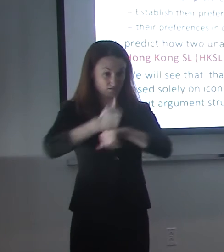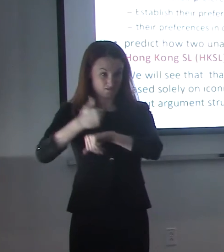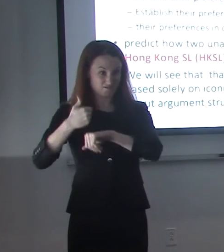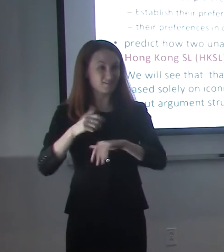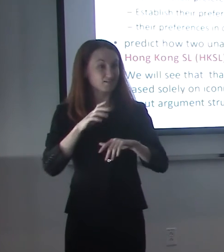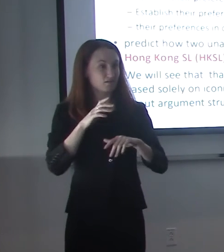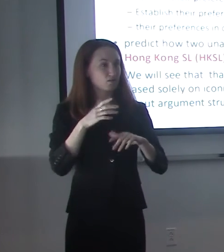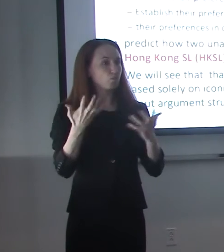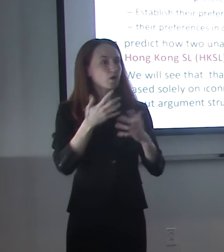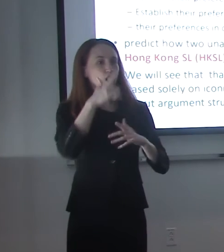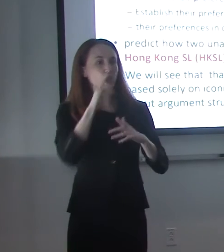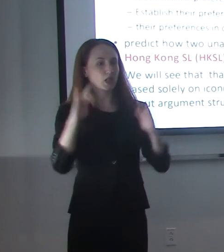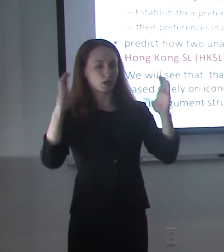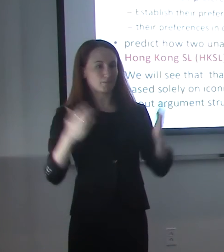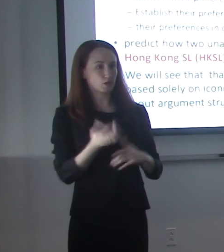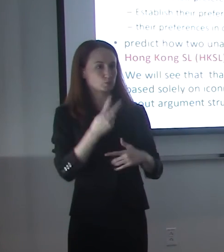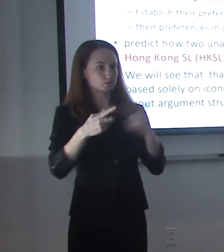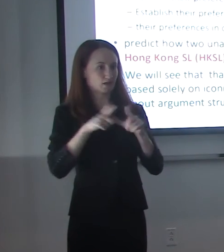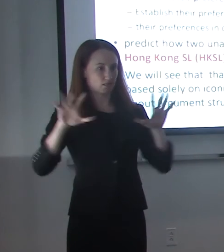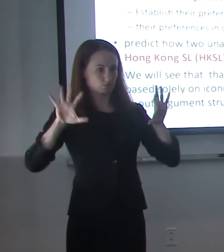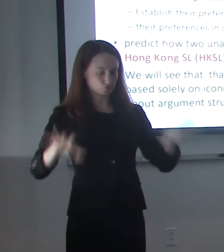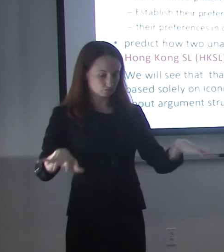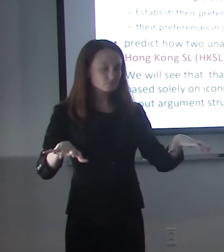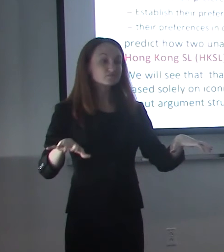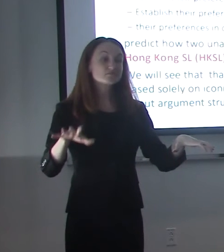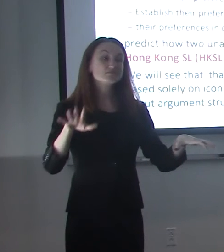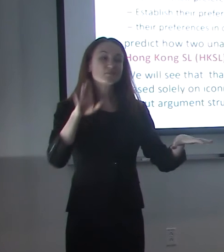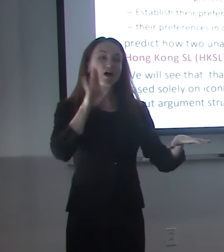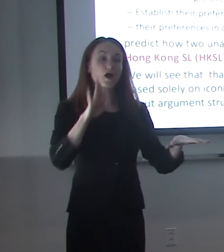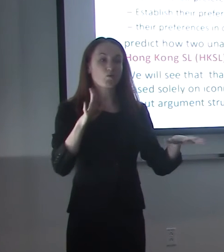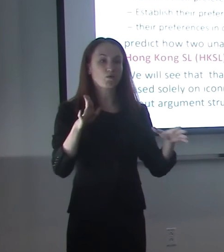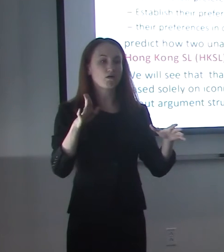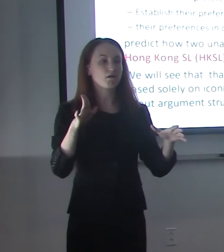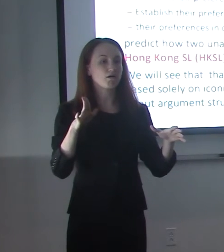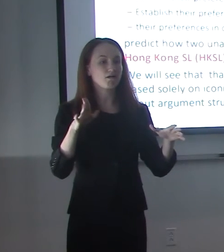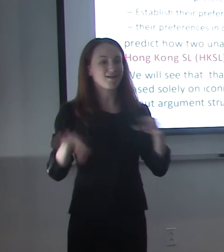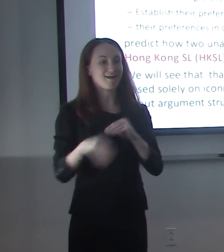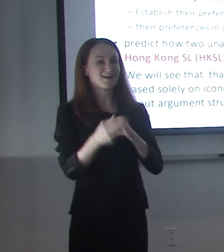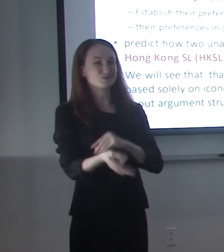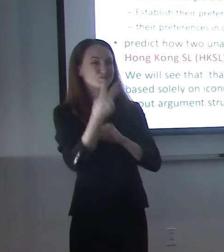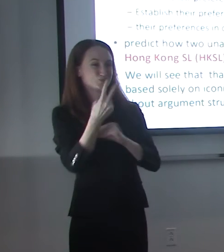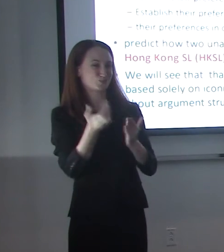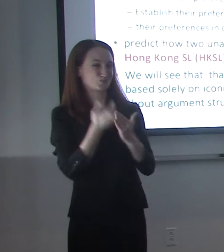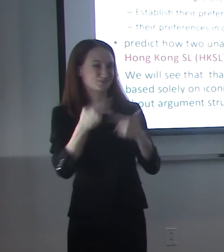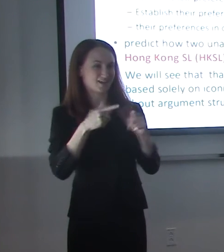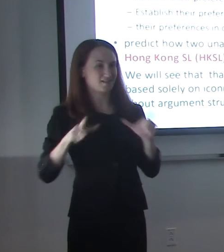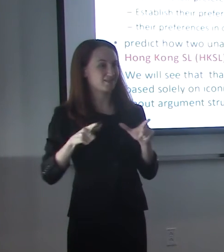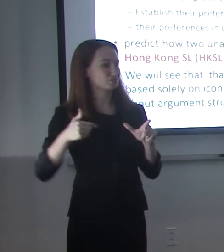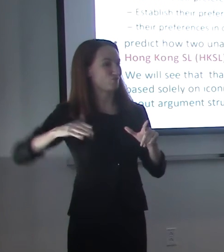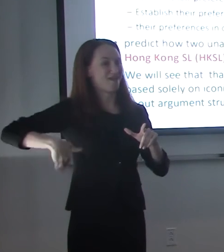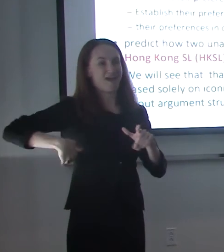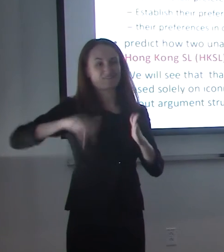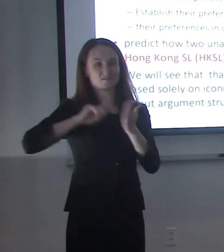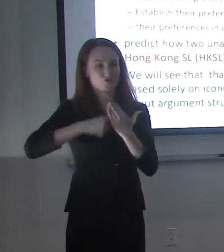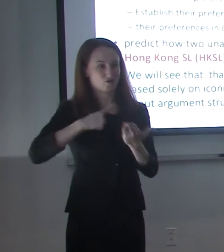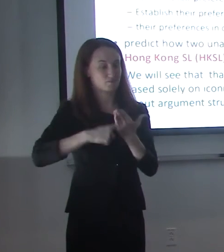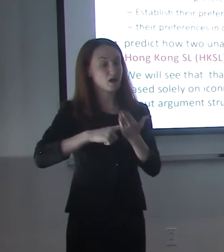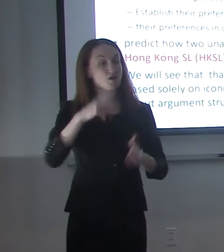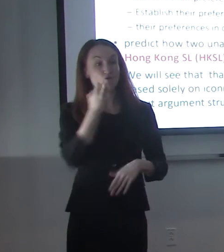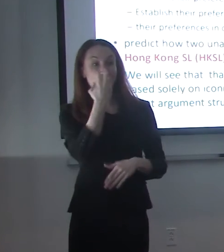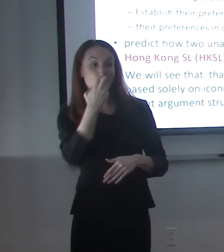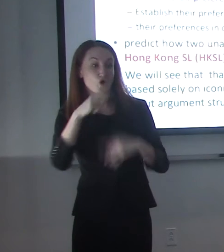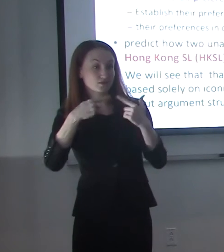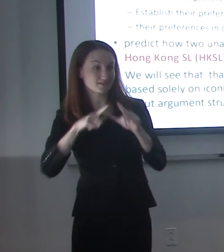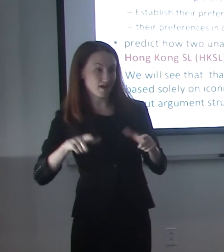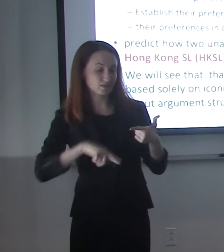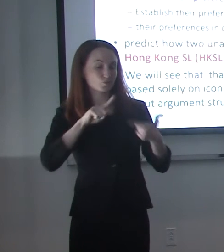languages look like, I'm going to bring in 2 new sign languages that we don't know anything about: Hong Kong Sign Language